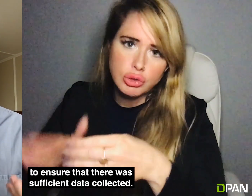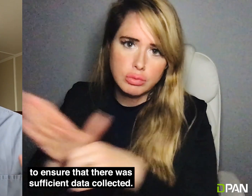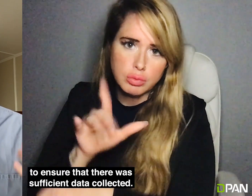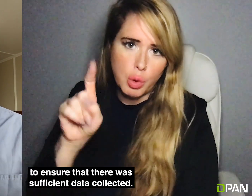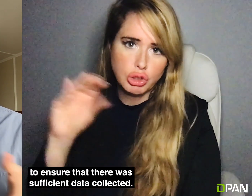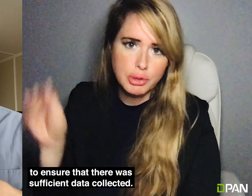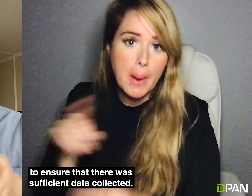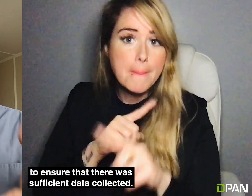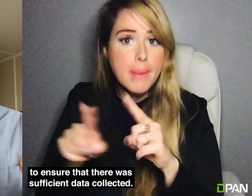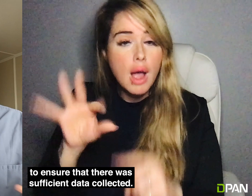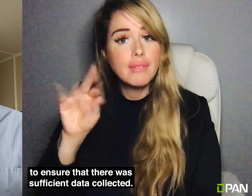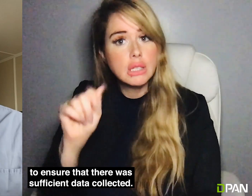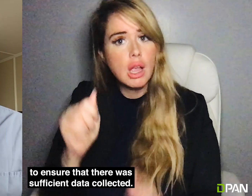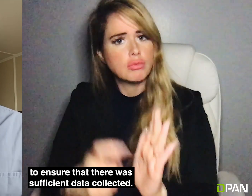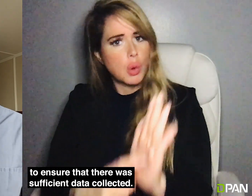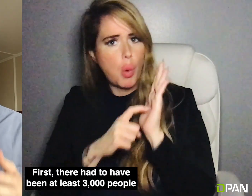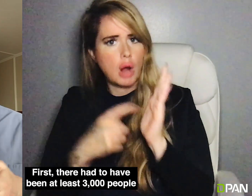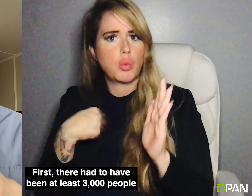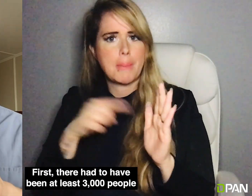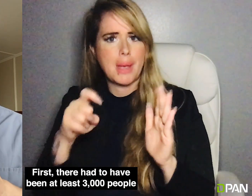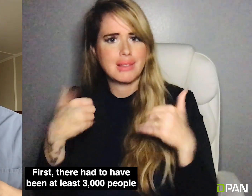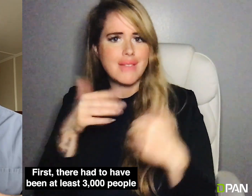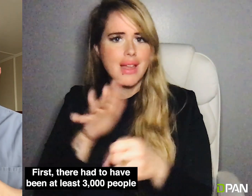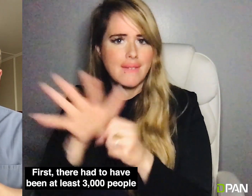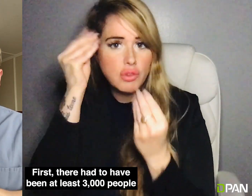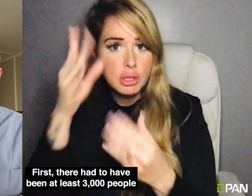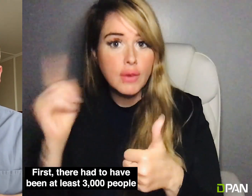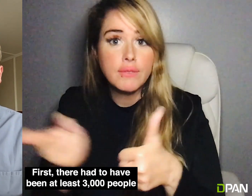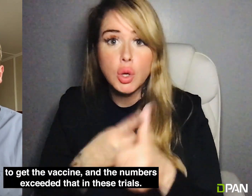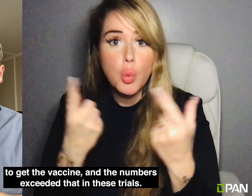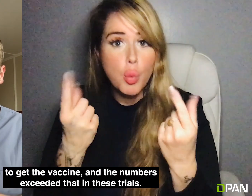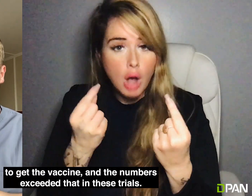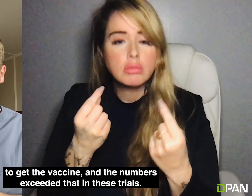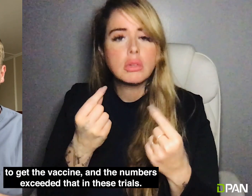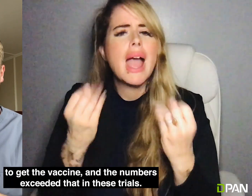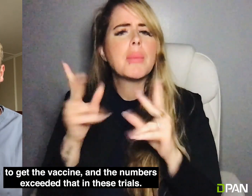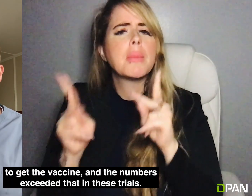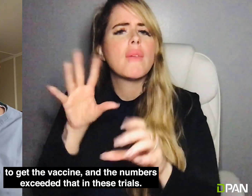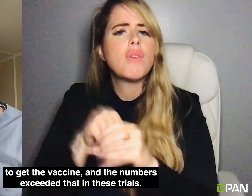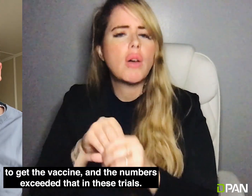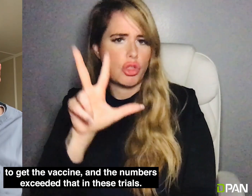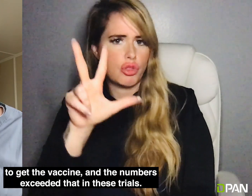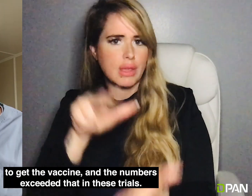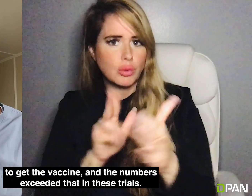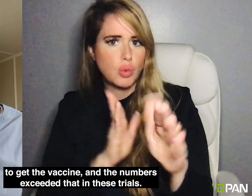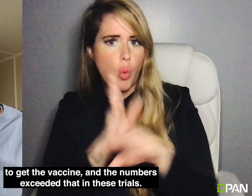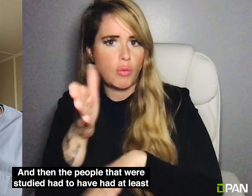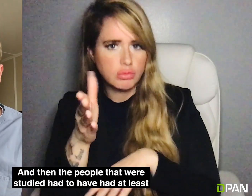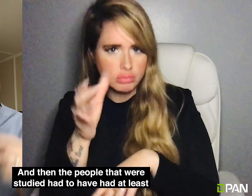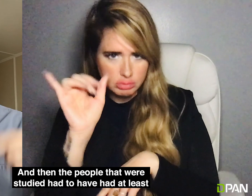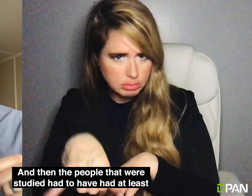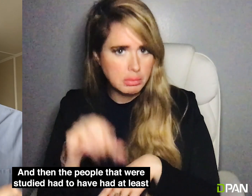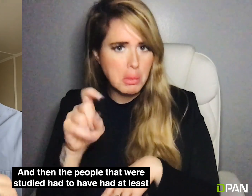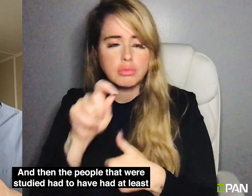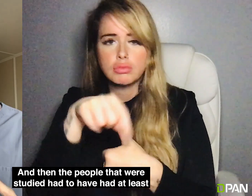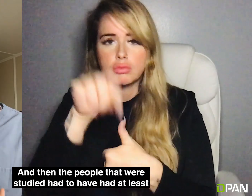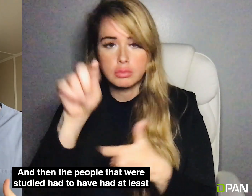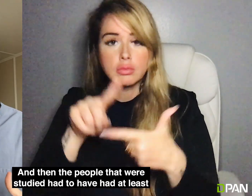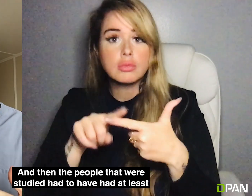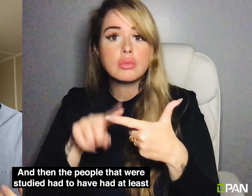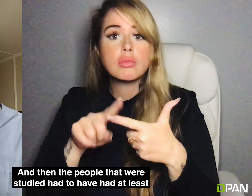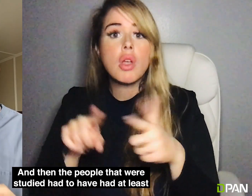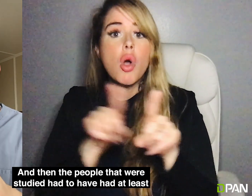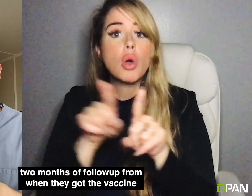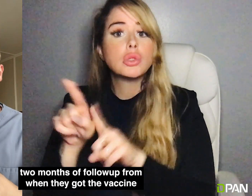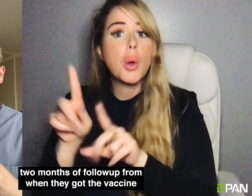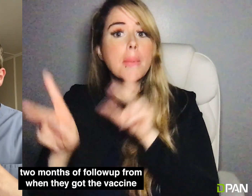minimums in place to ensure that there was sufficient data collected. First, there had to have been at least 3,000 people to get the vaccine, and the numbers exceeded that in these trials. And then, the people